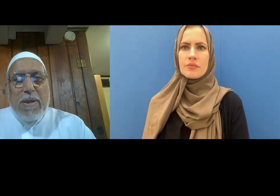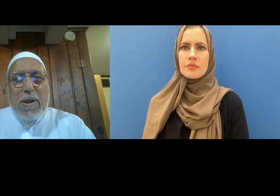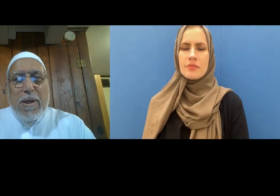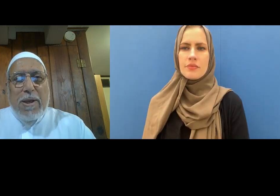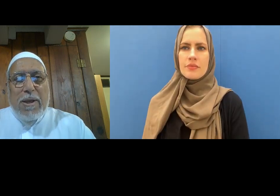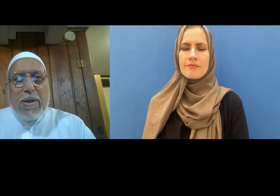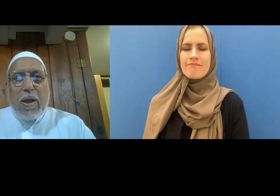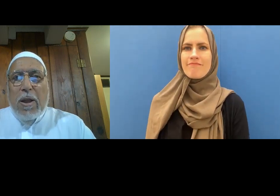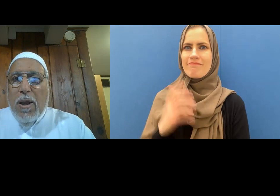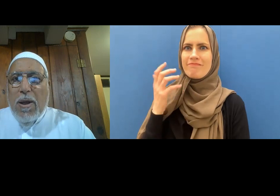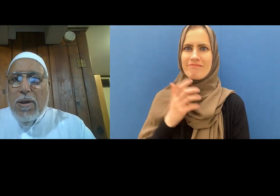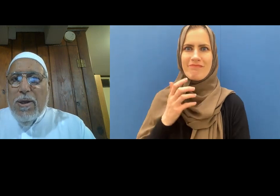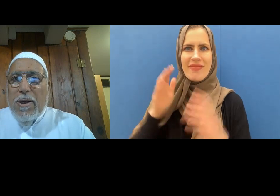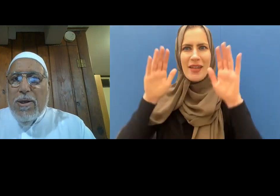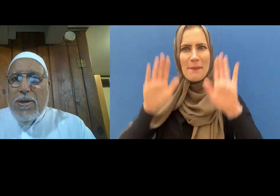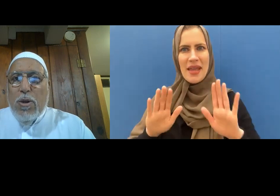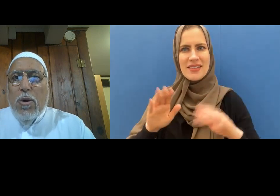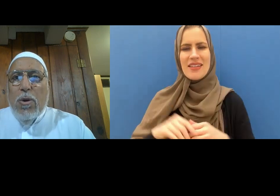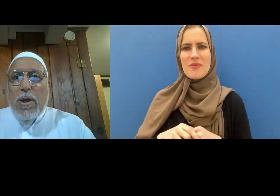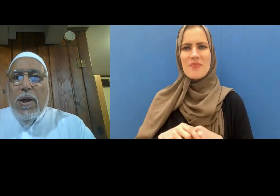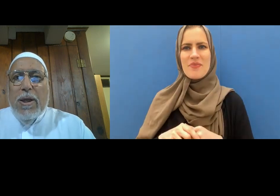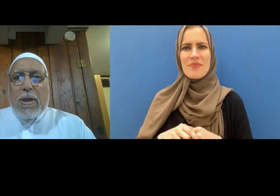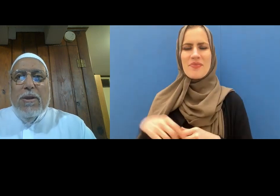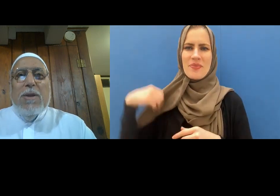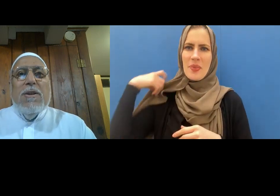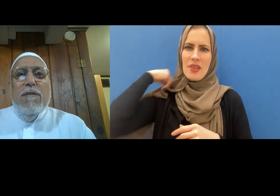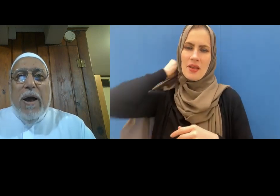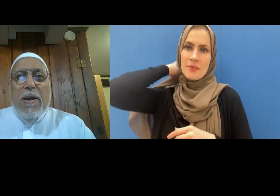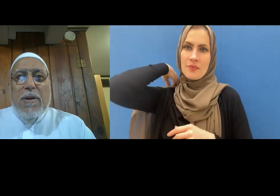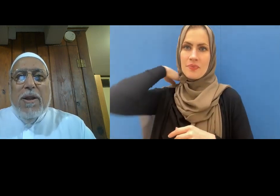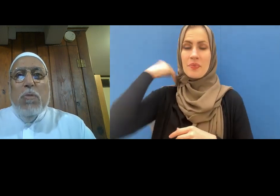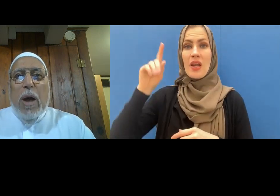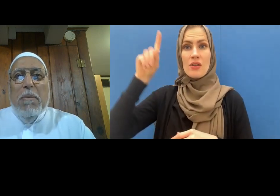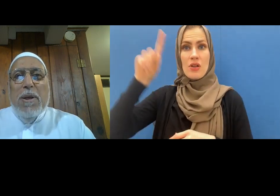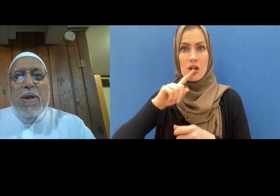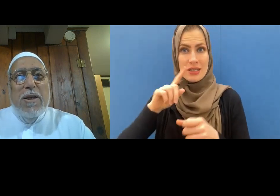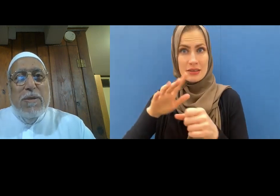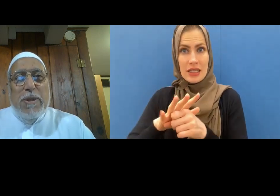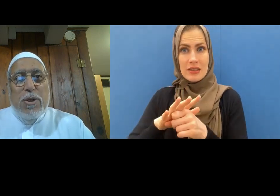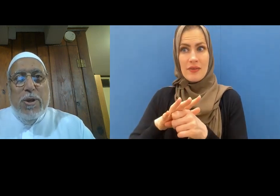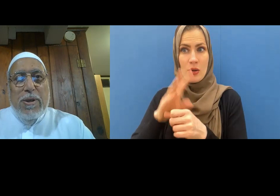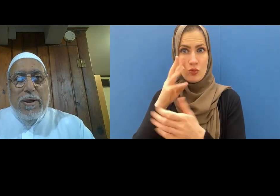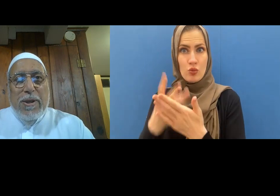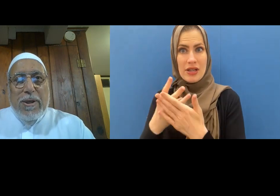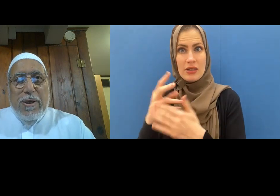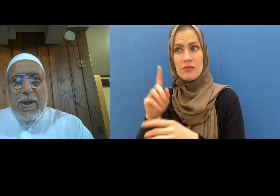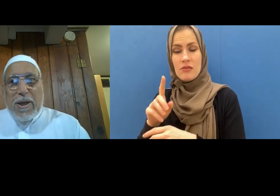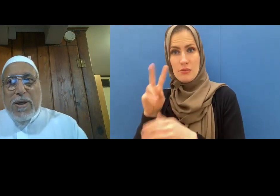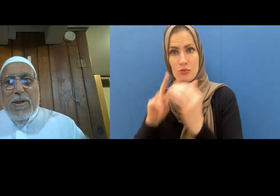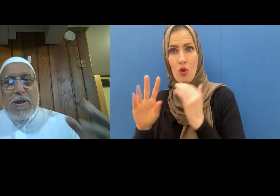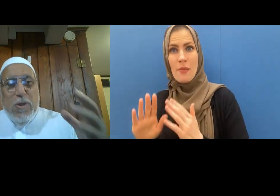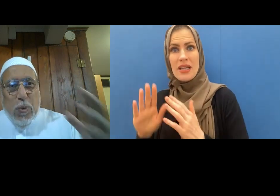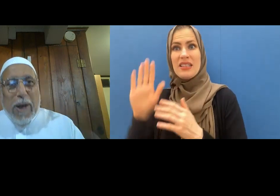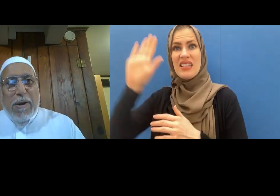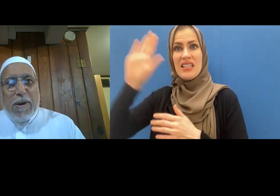It's amazing that Allah is not only testifying that Muhammad is his messenger, he